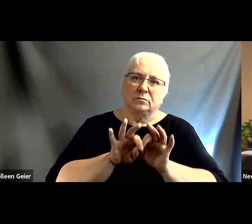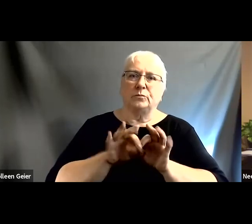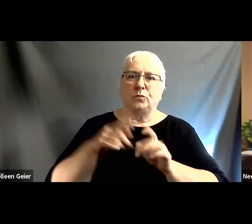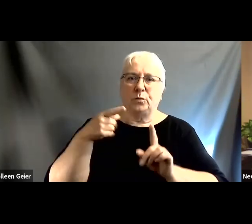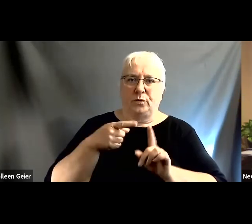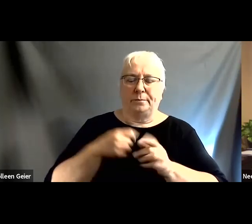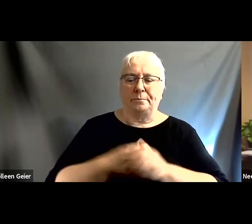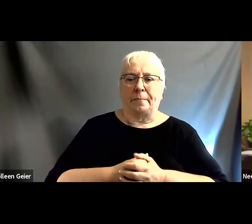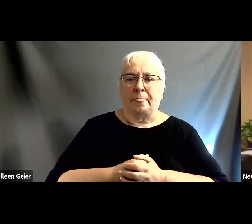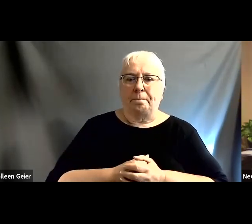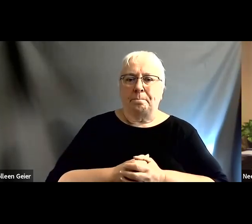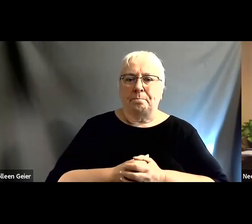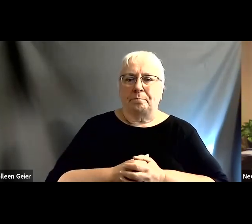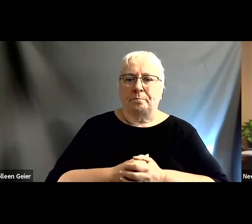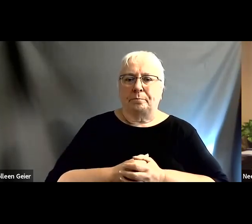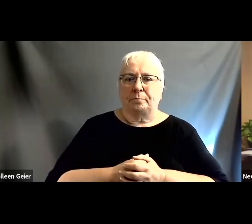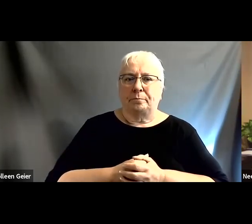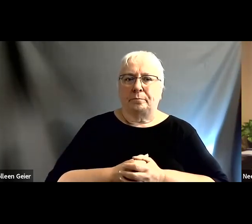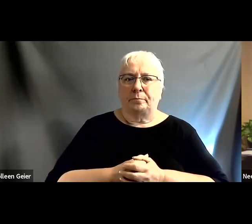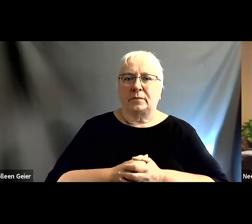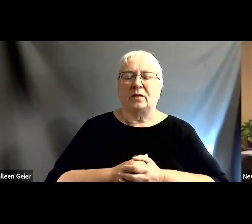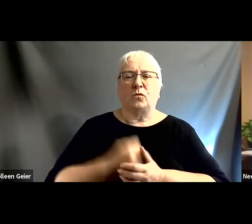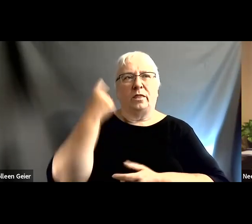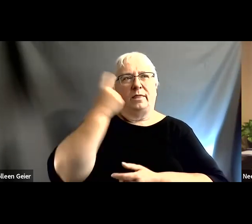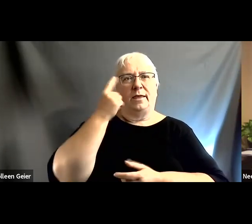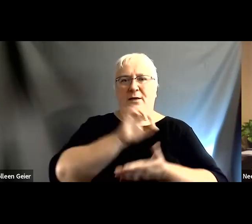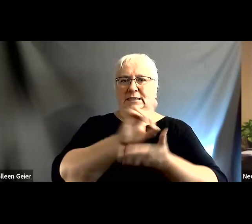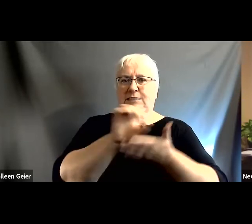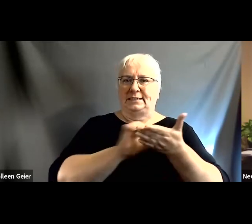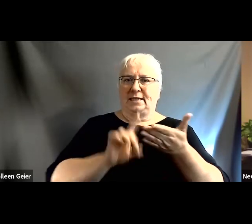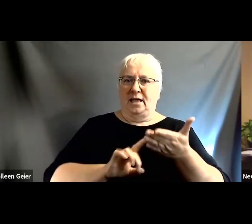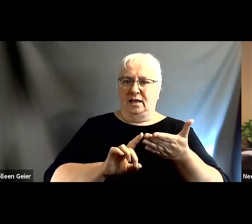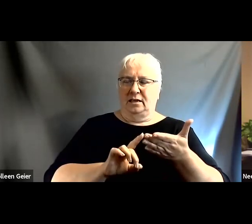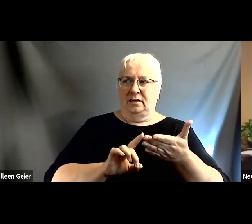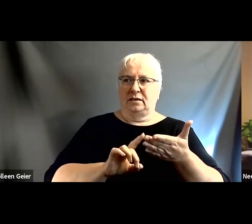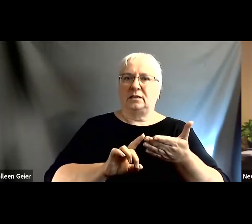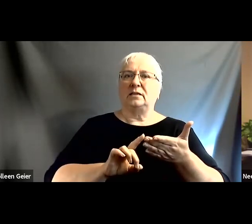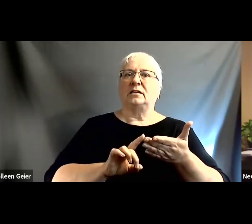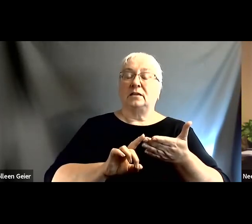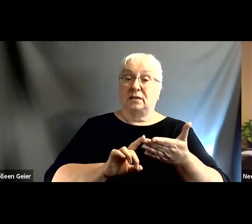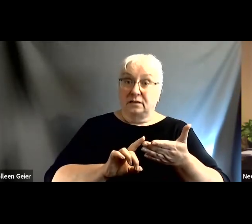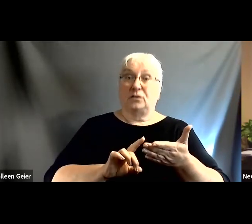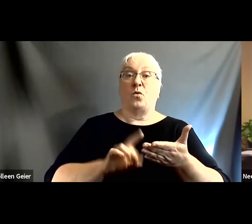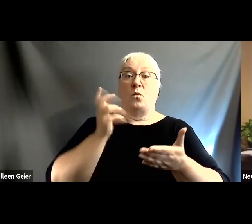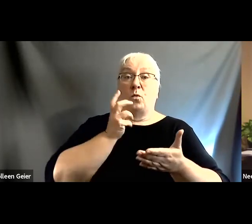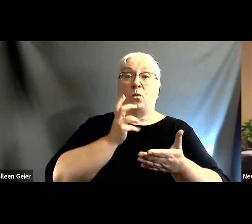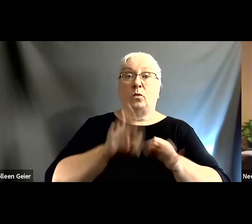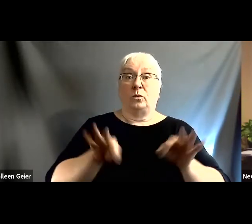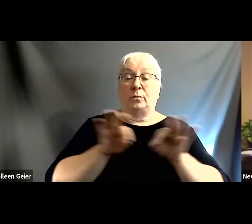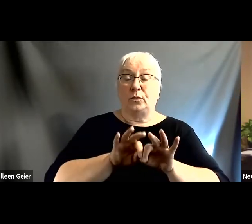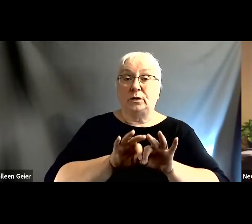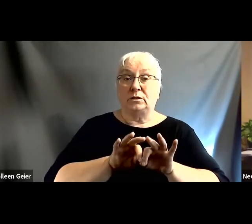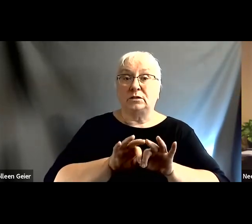point that she raised, but from a design point of view, it becomes even more poignant because the